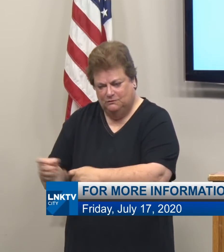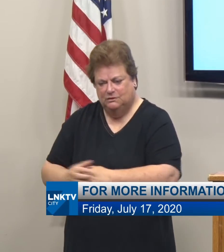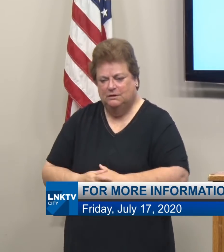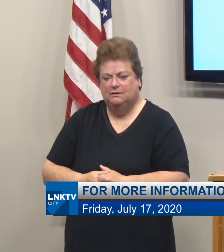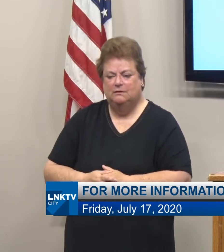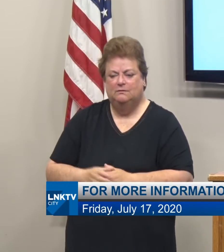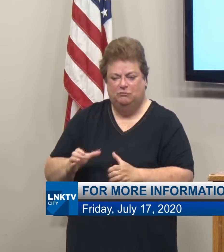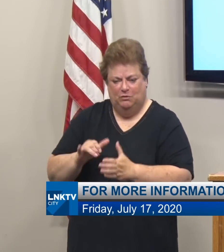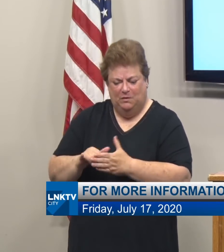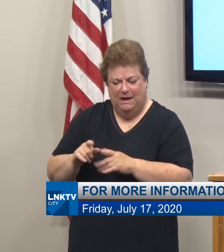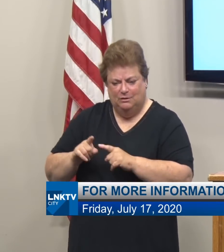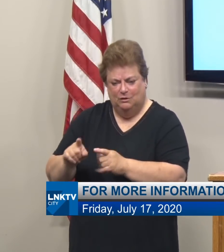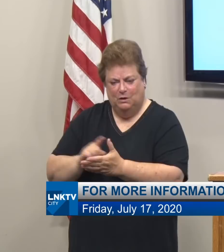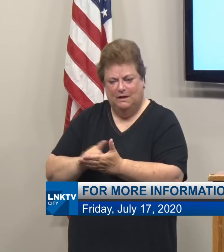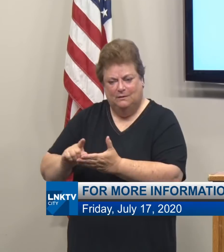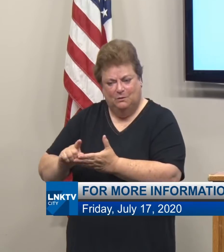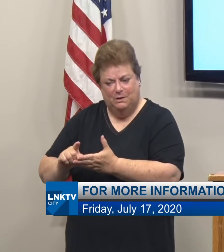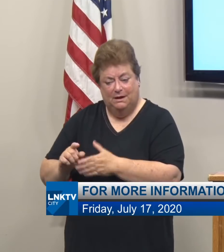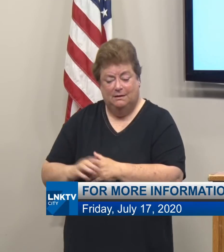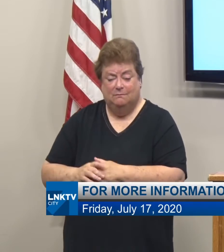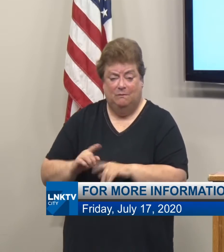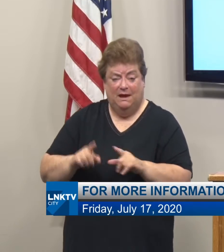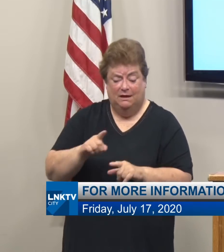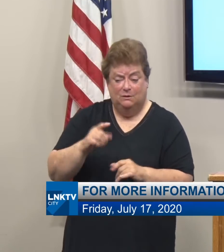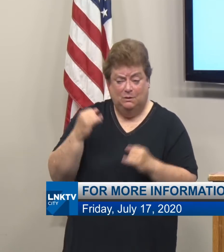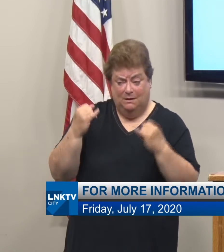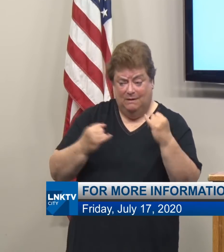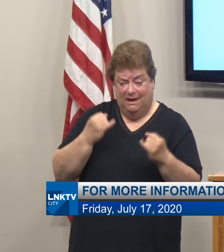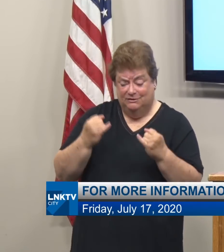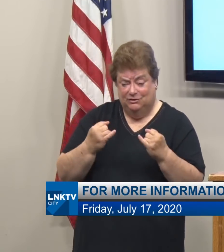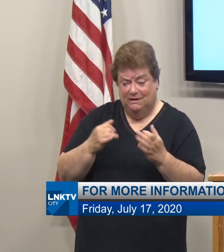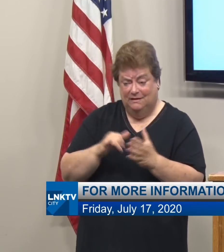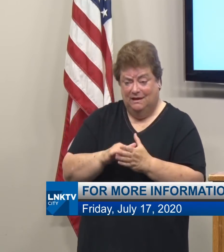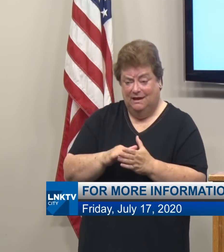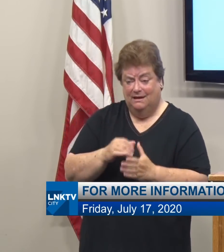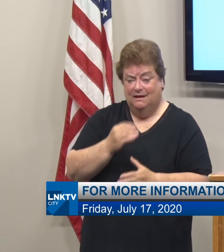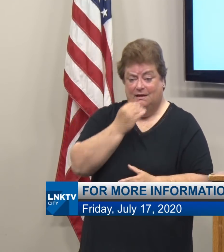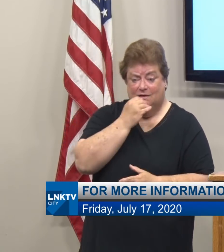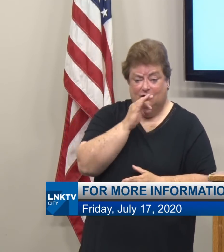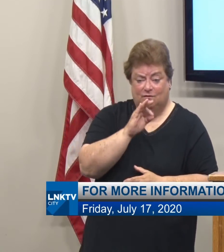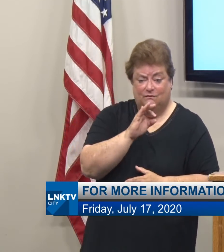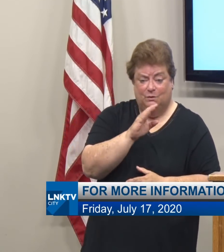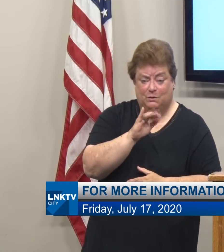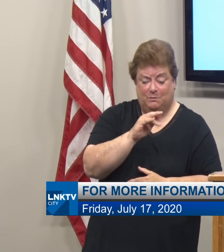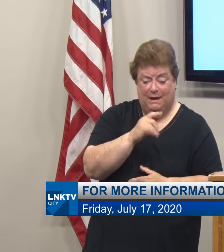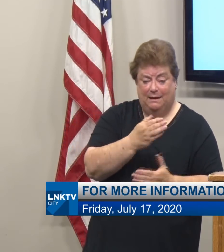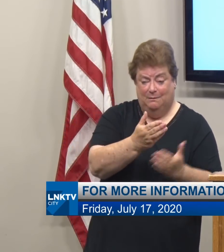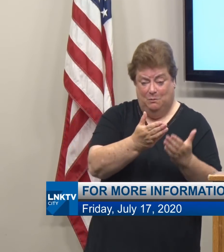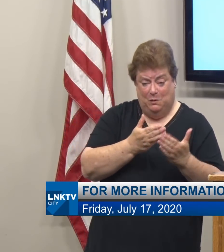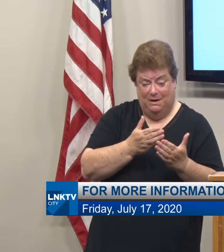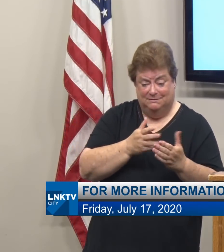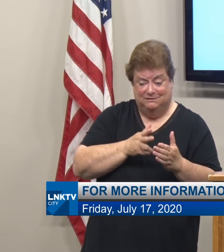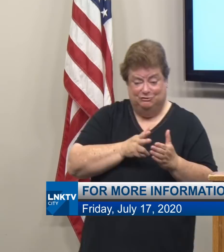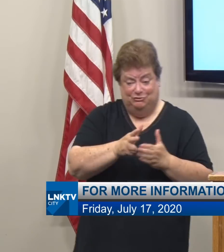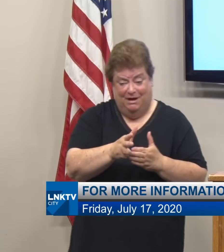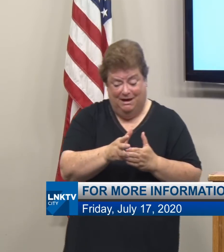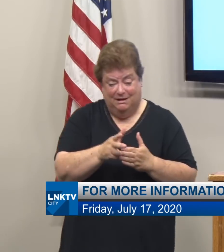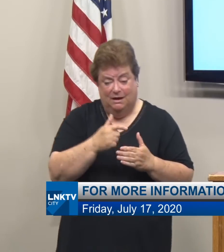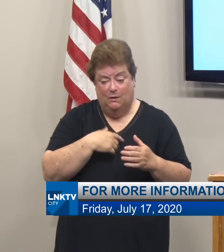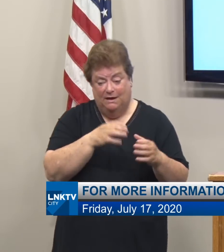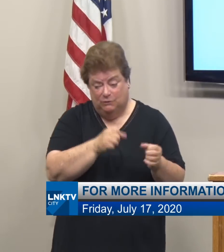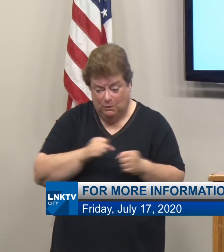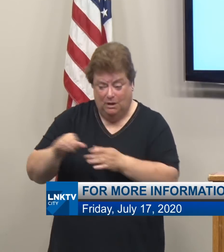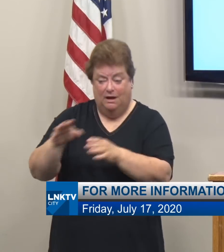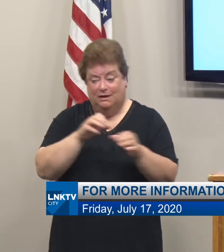throughout the week. But you can imagine when the food bank brings its truck, and we have to unload all